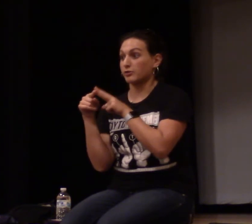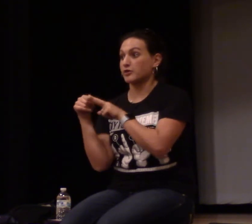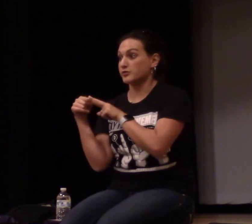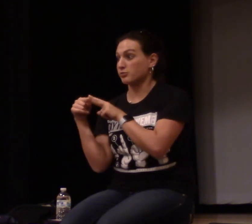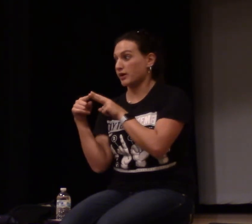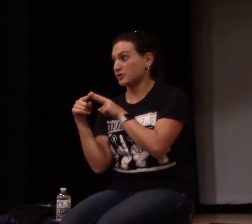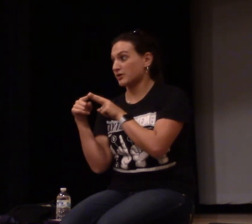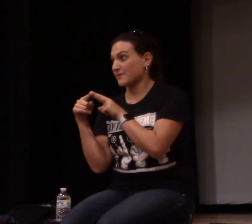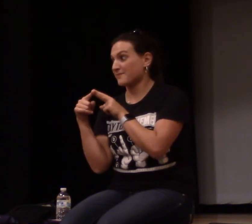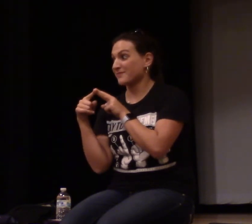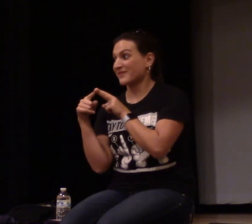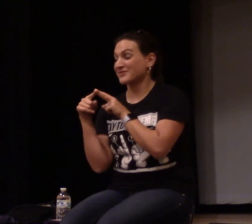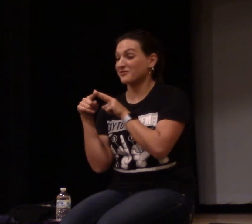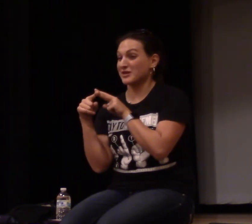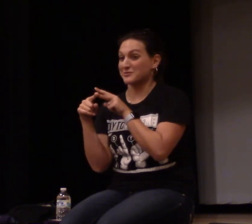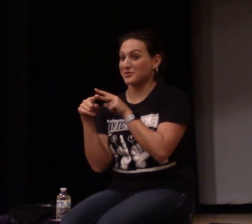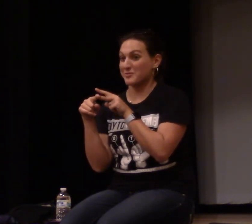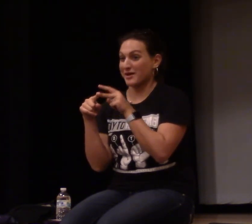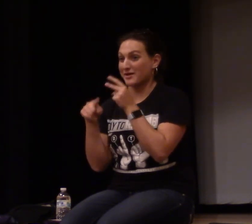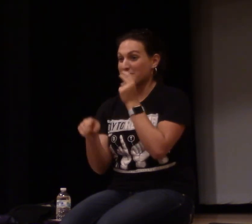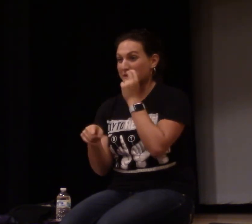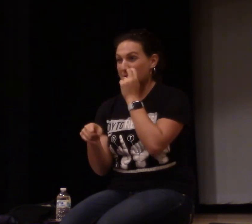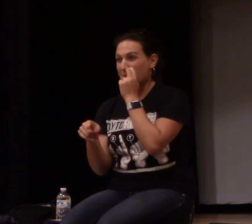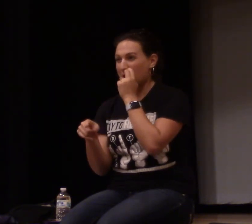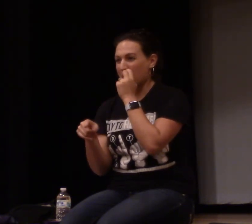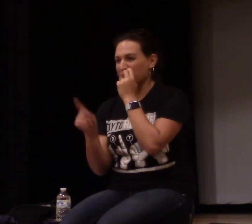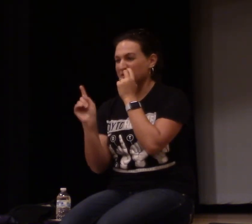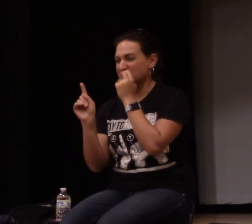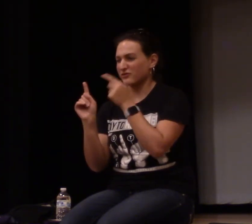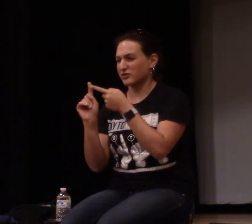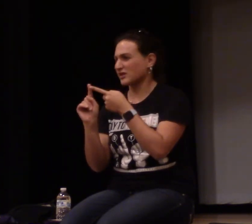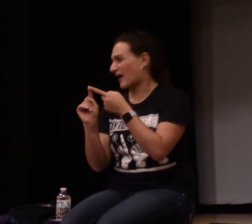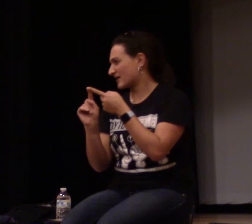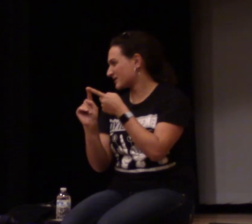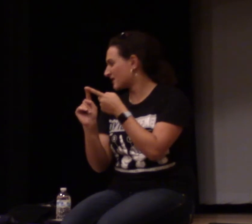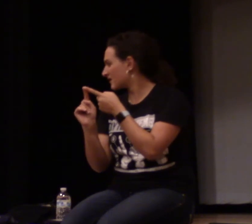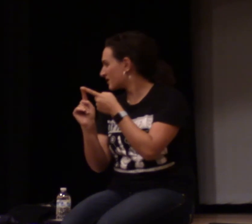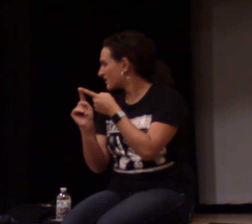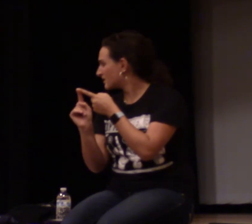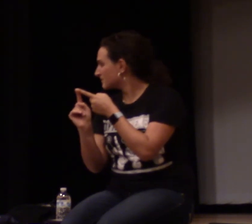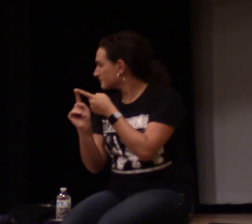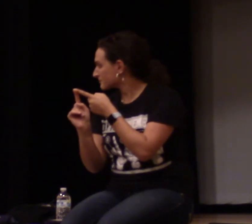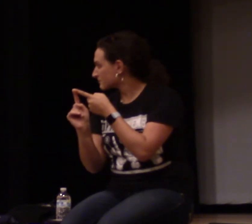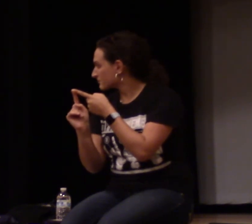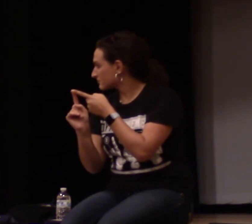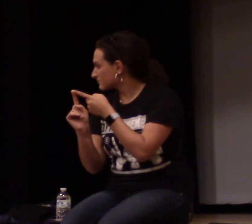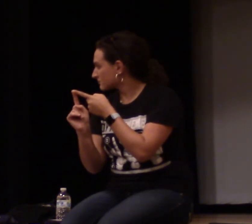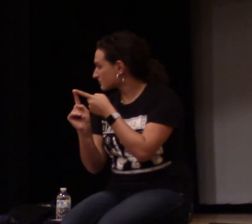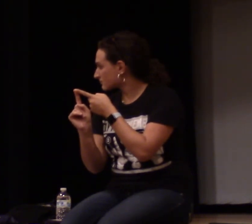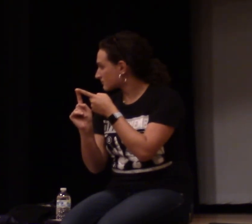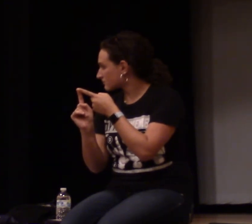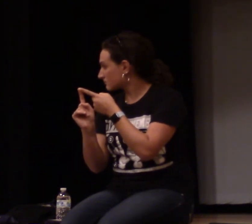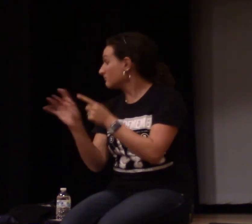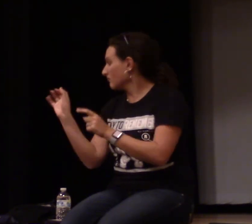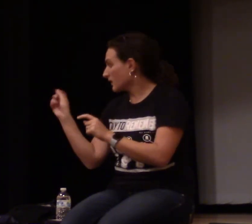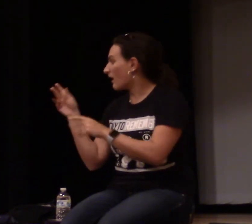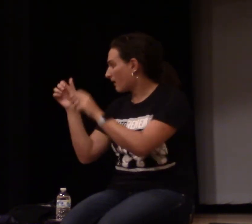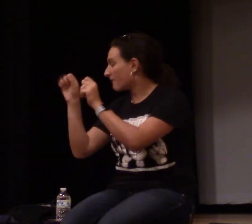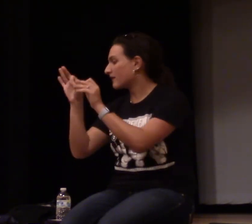YouTube page. So if you guys want to look back at them. This is the first class. On the library book page on Yeah, Facebook.